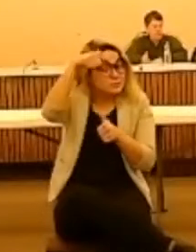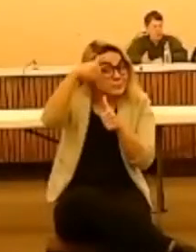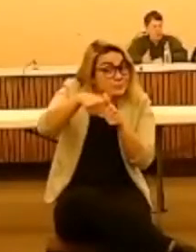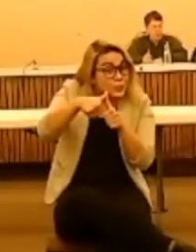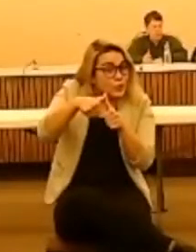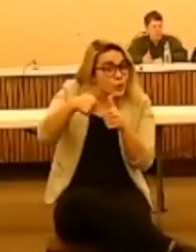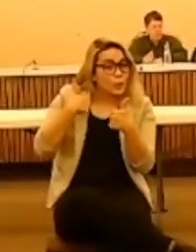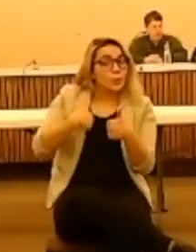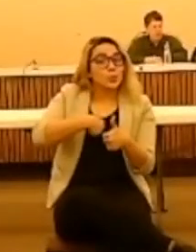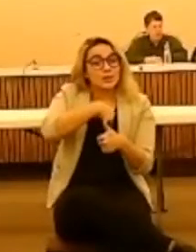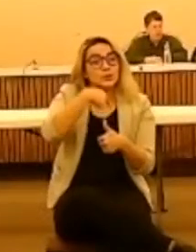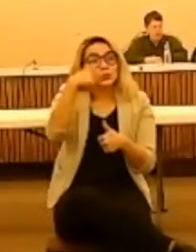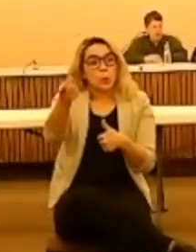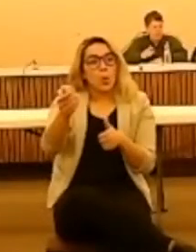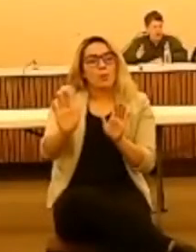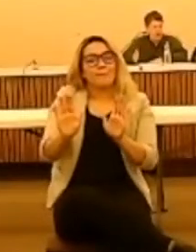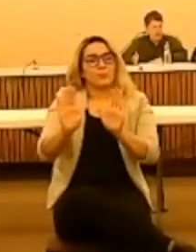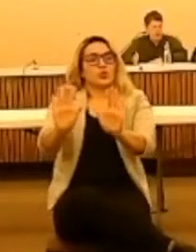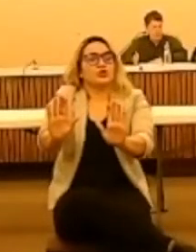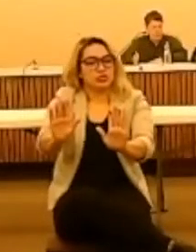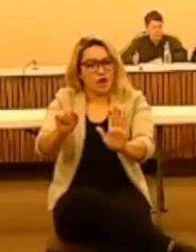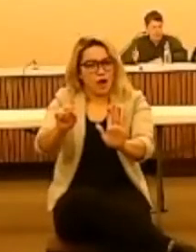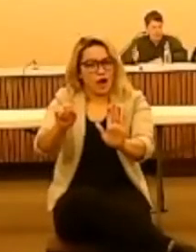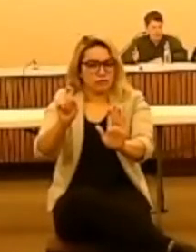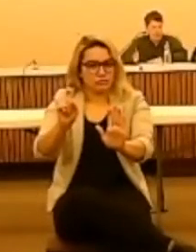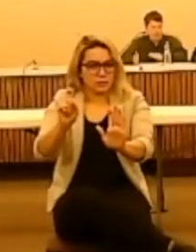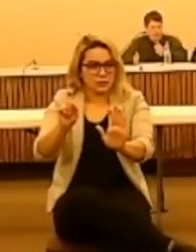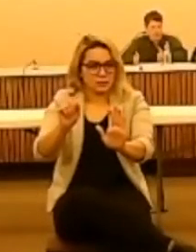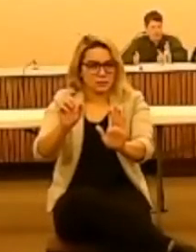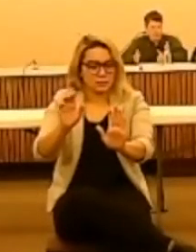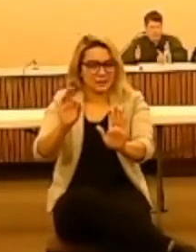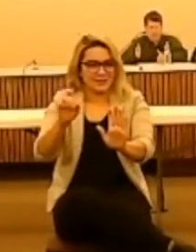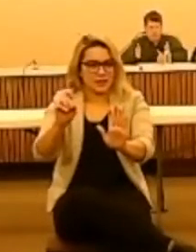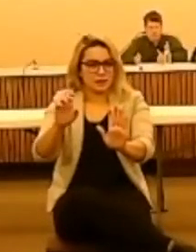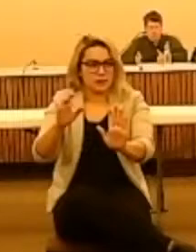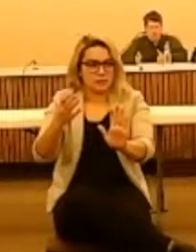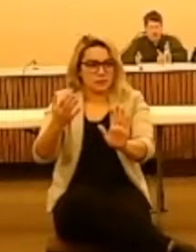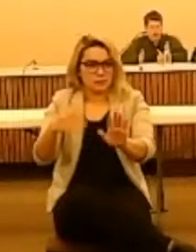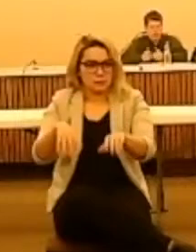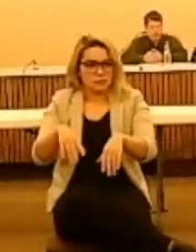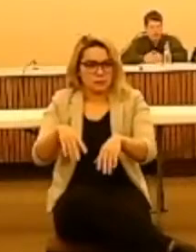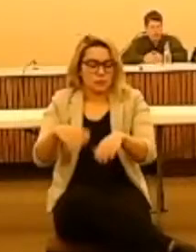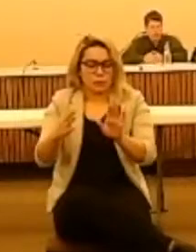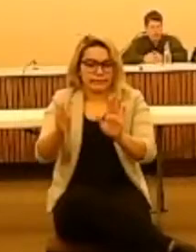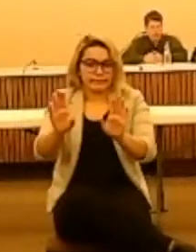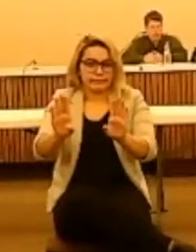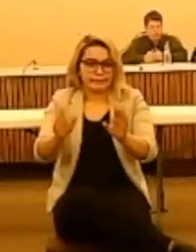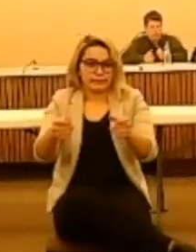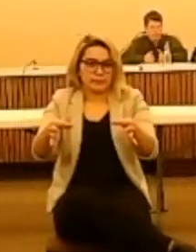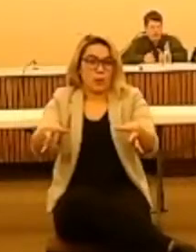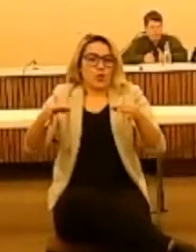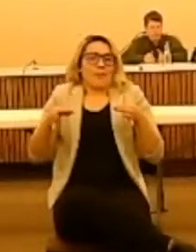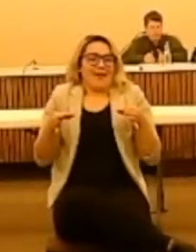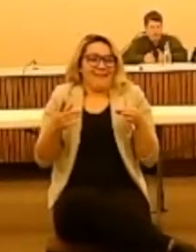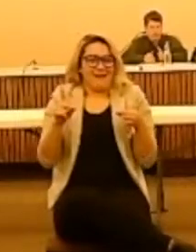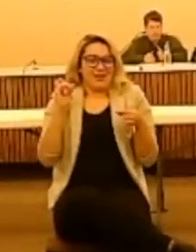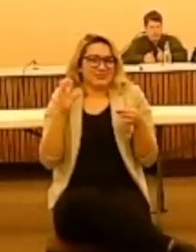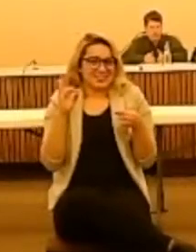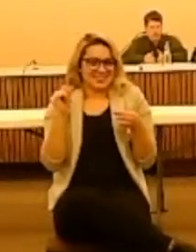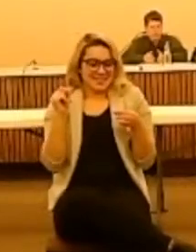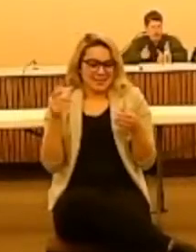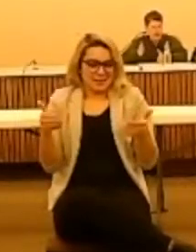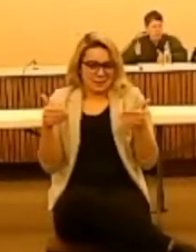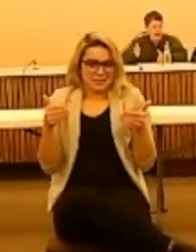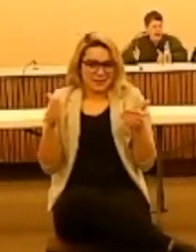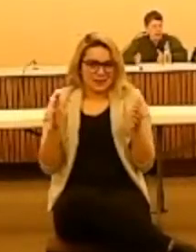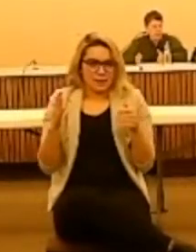to 100 feet. So whether it's a multifamily next to a historic house or 100